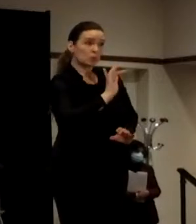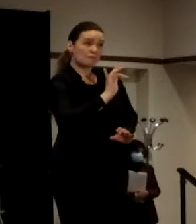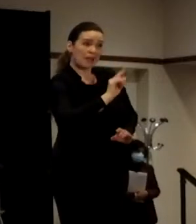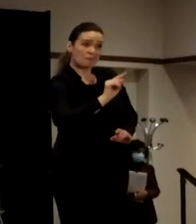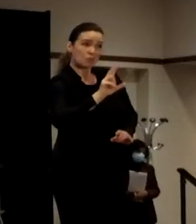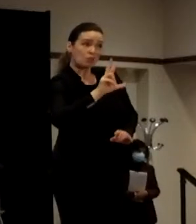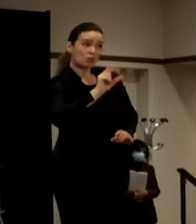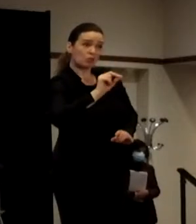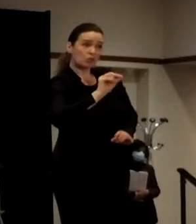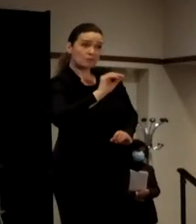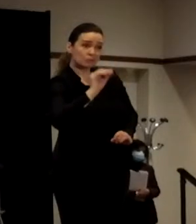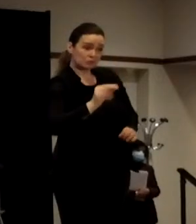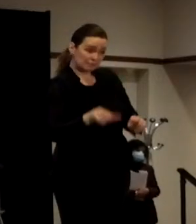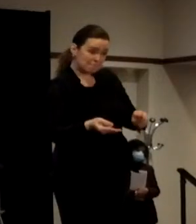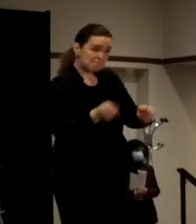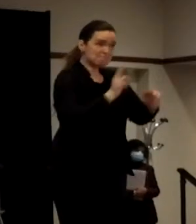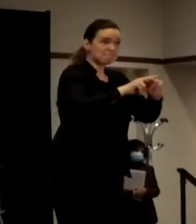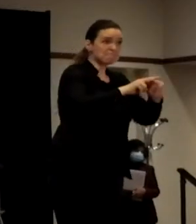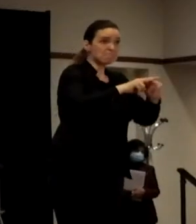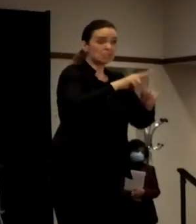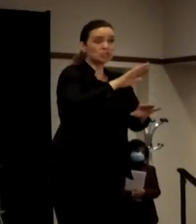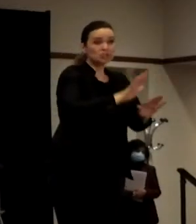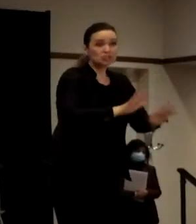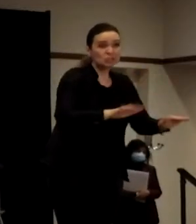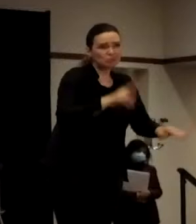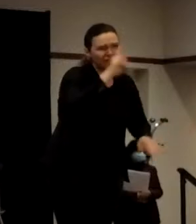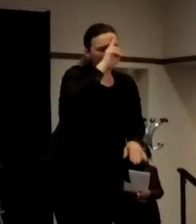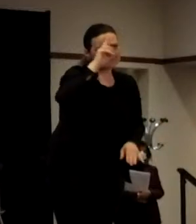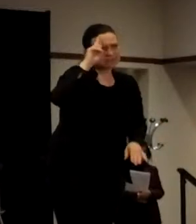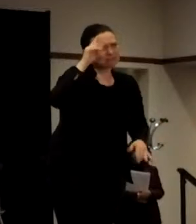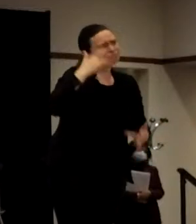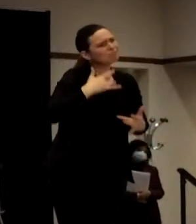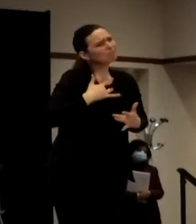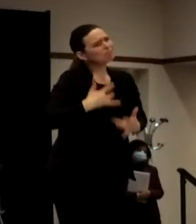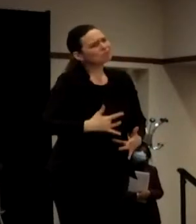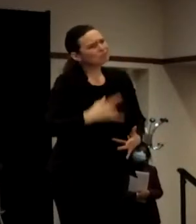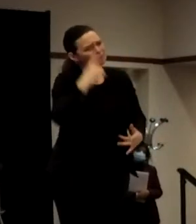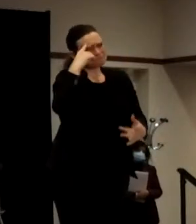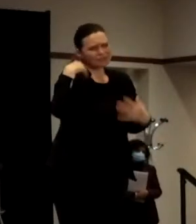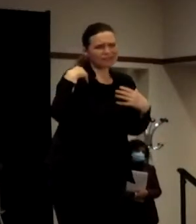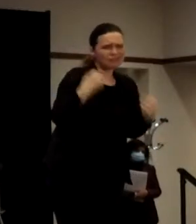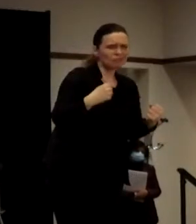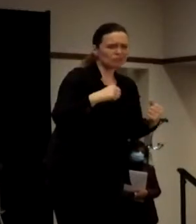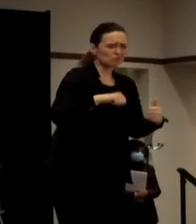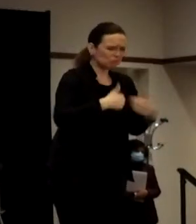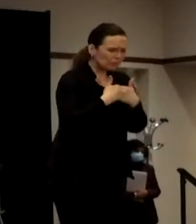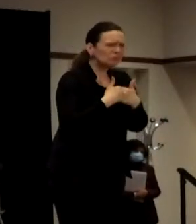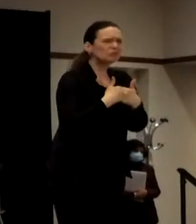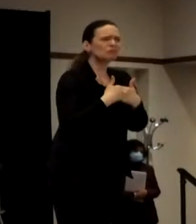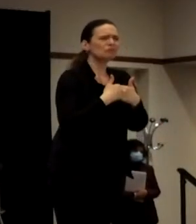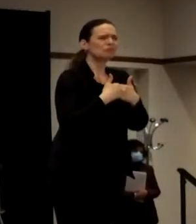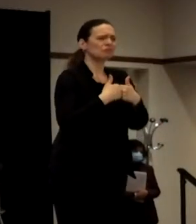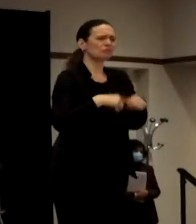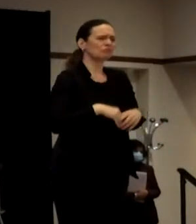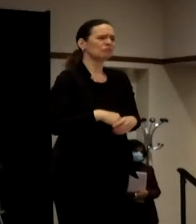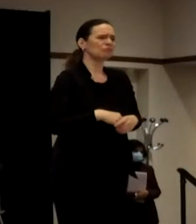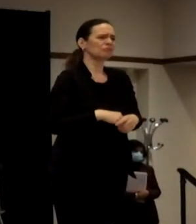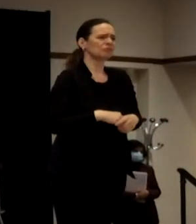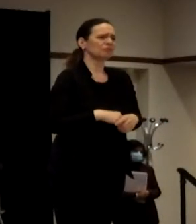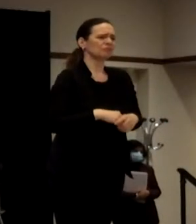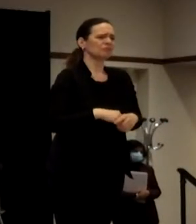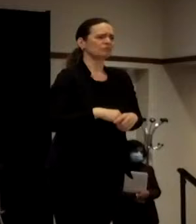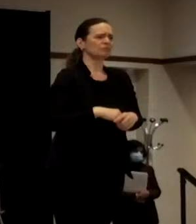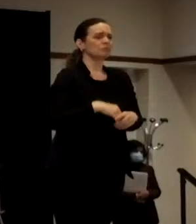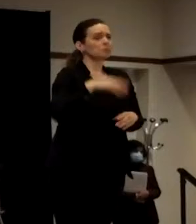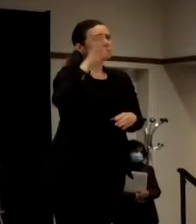children year over year from 19. When we look at the fact that we know we're not, even though our educators are doing everything humanly